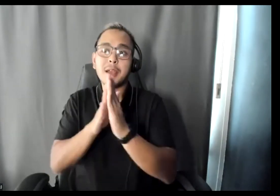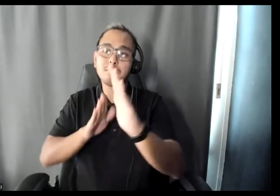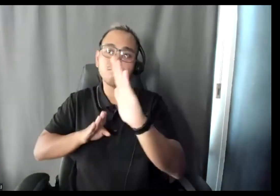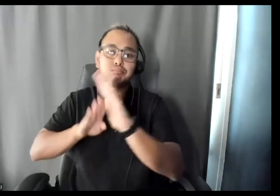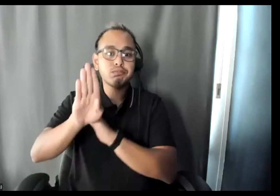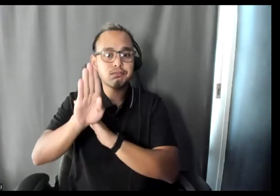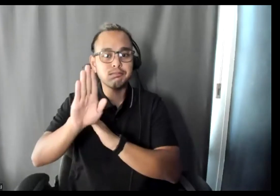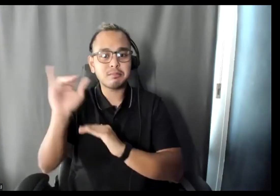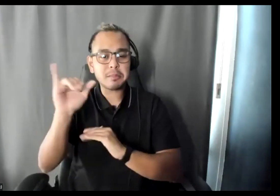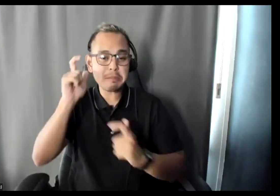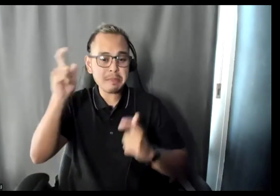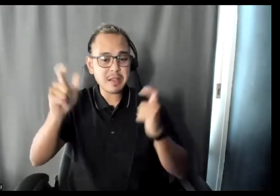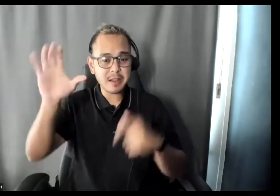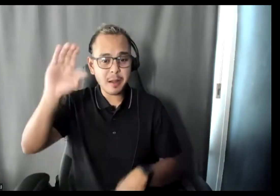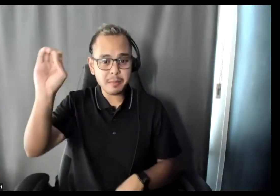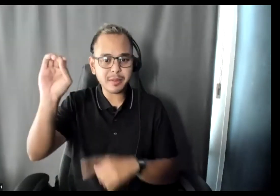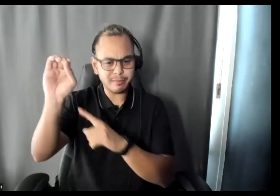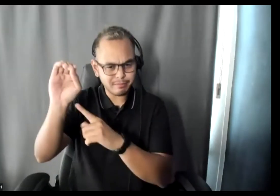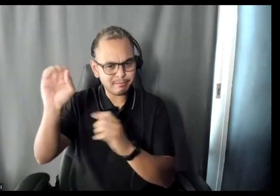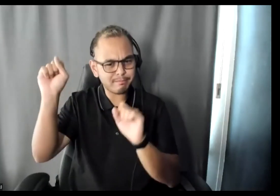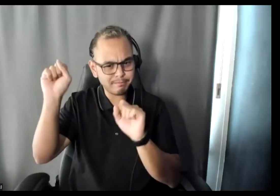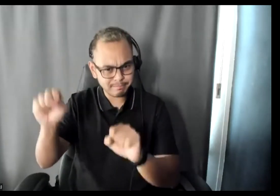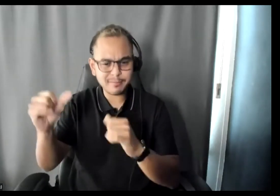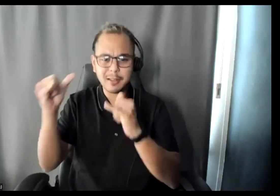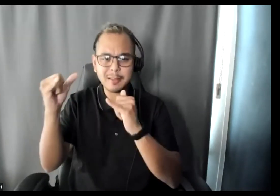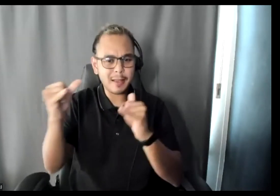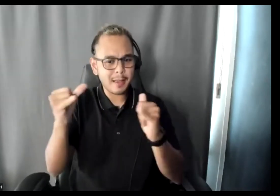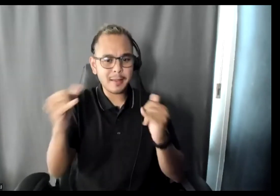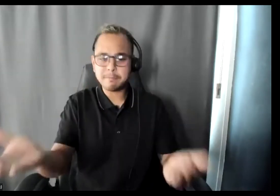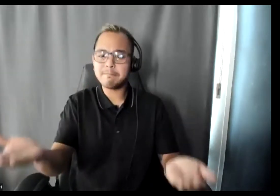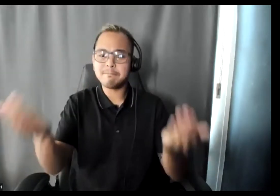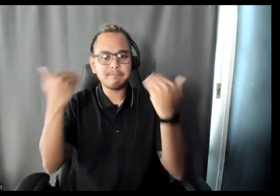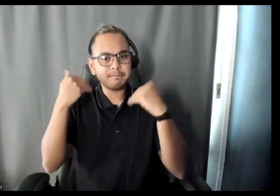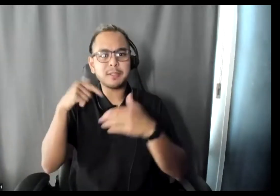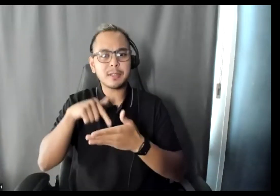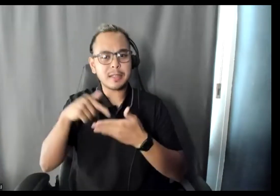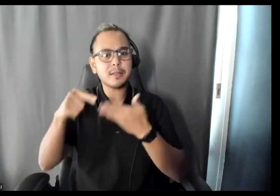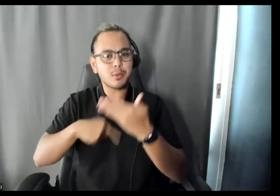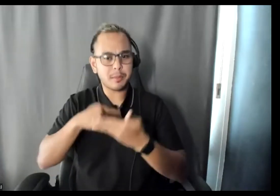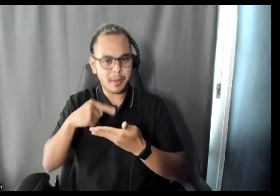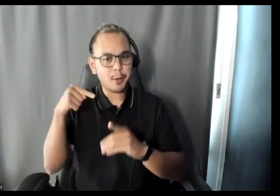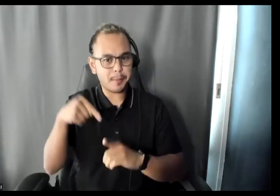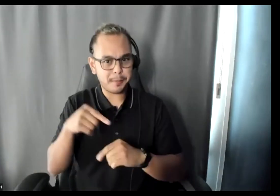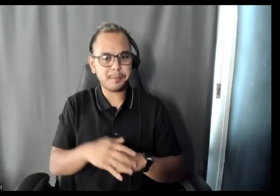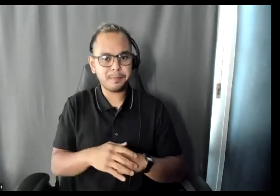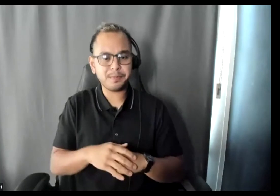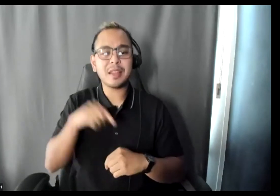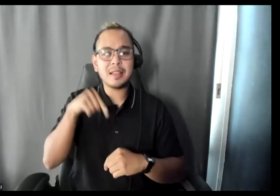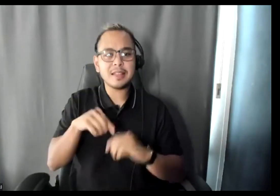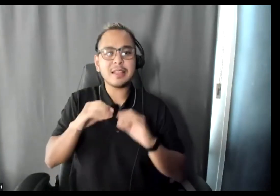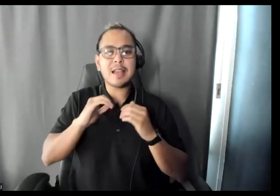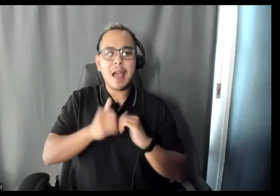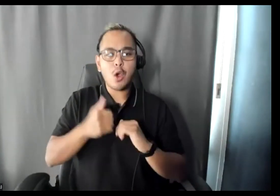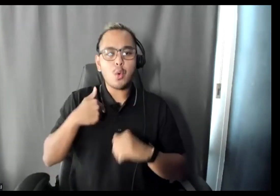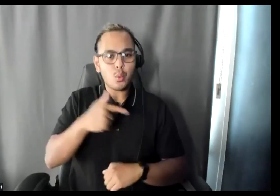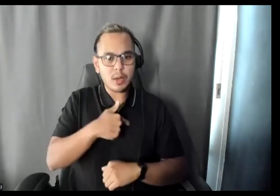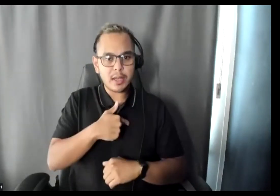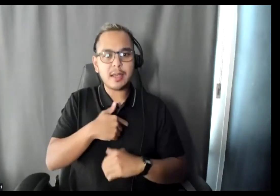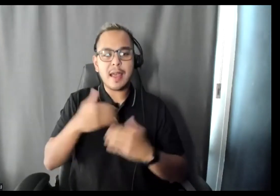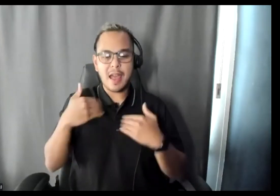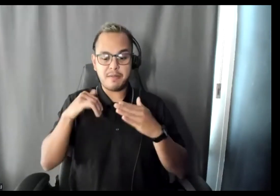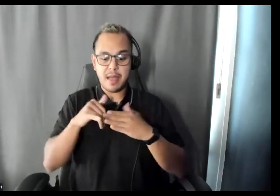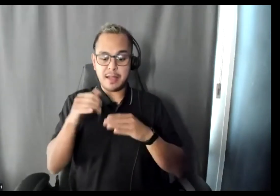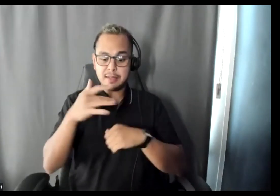right, these huge companies, then yeah, we're on the same page. That's exactly what this housing conversation is about, how we create that innovative space